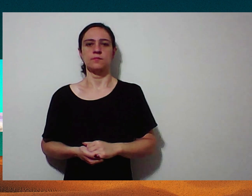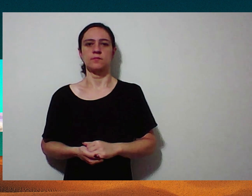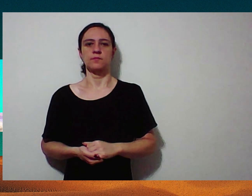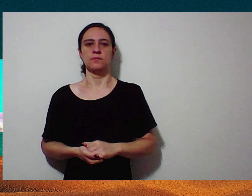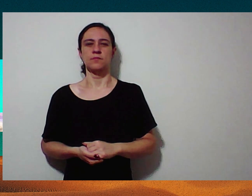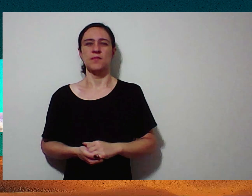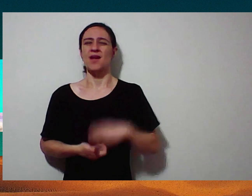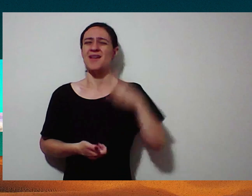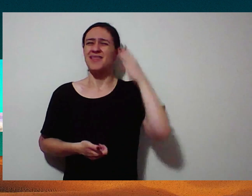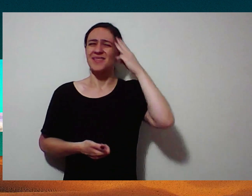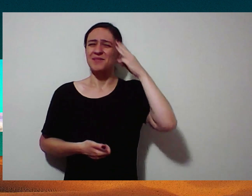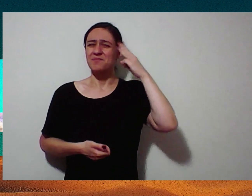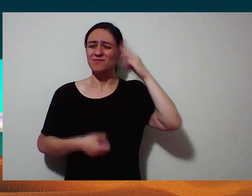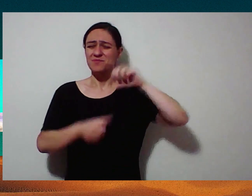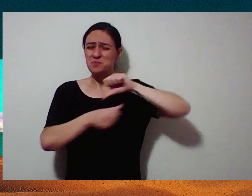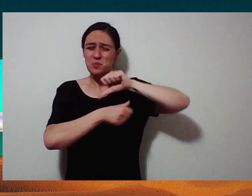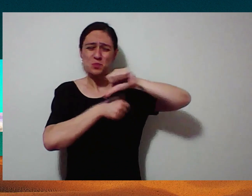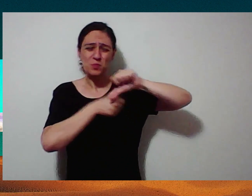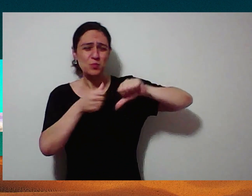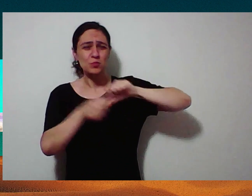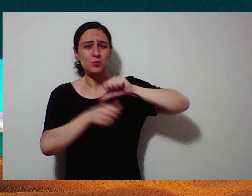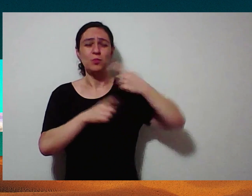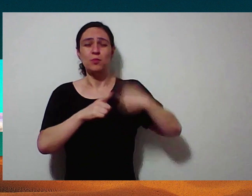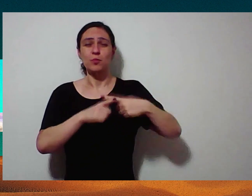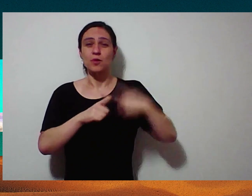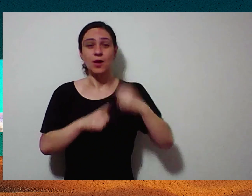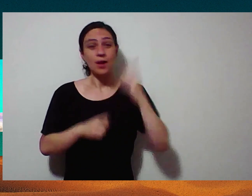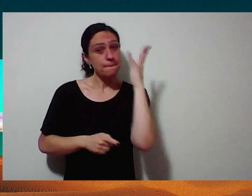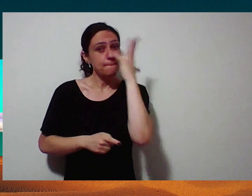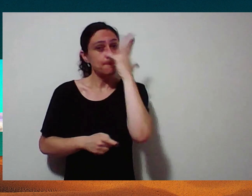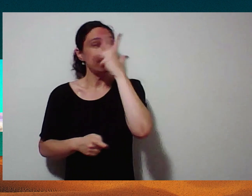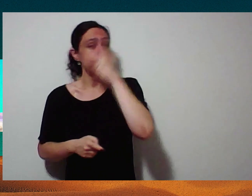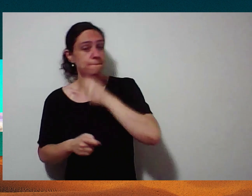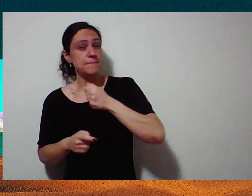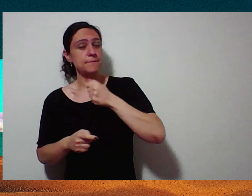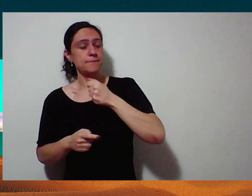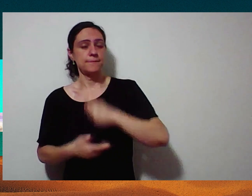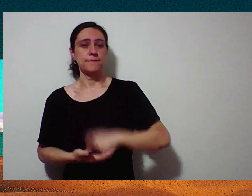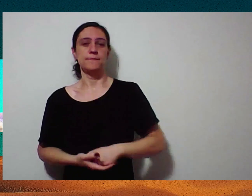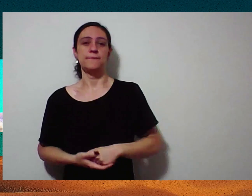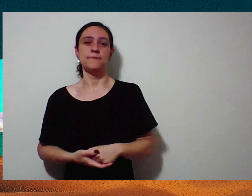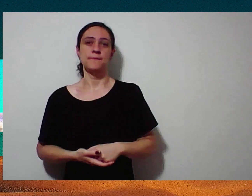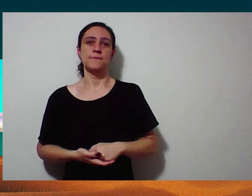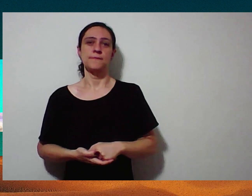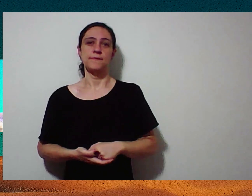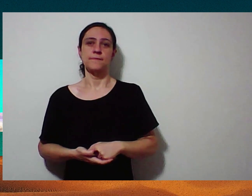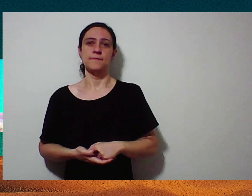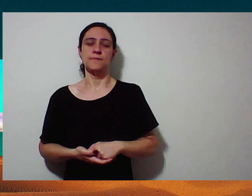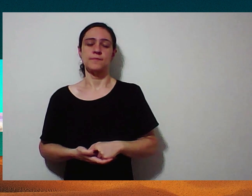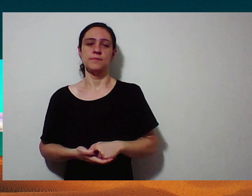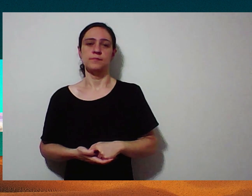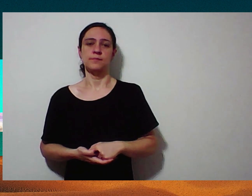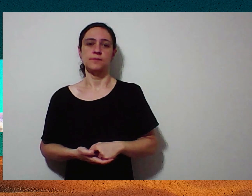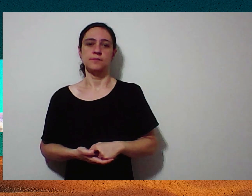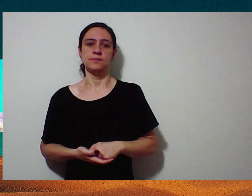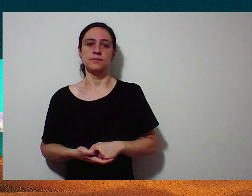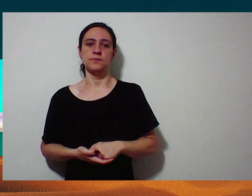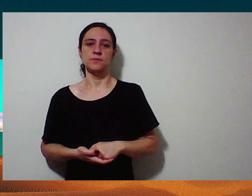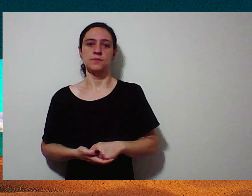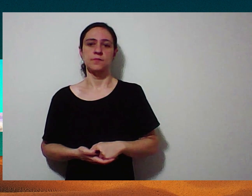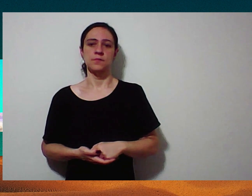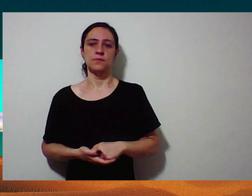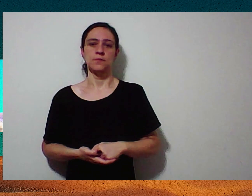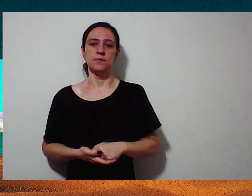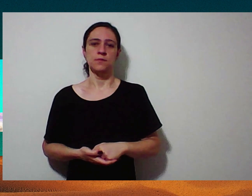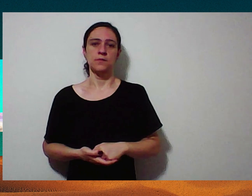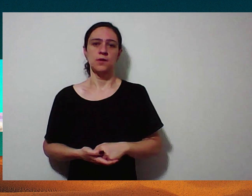do teu resplendor. You corrupted your wisdom for the sake of your splendor. Lancei-te por terra diante dos reis, te